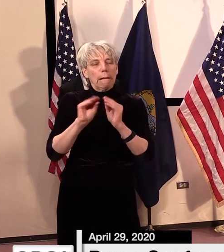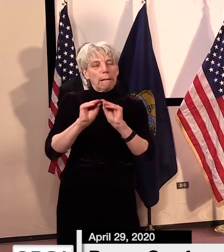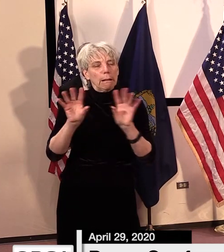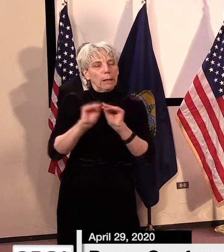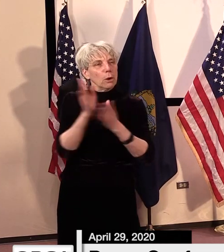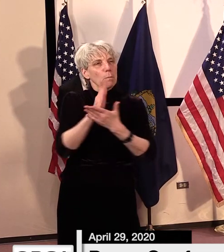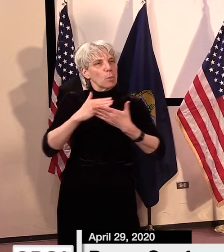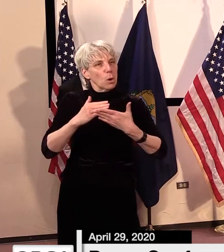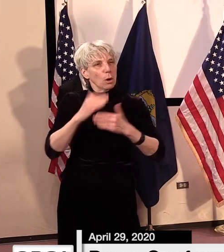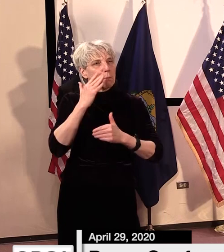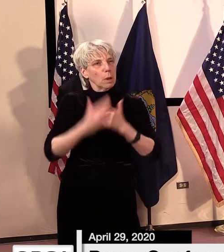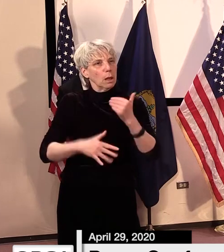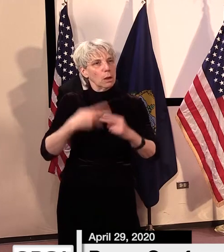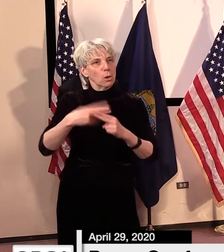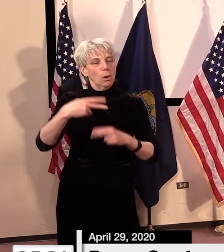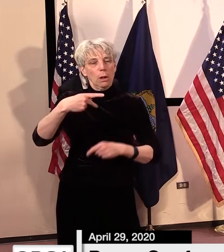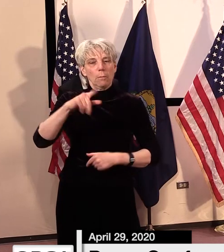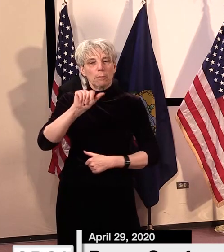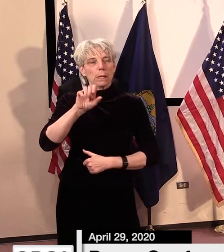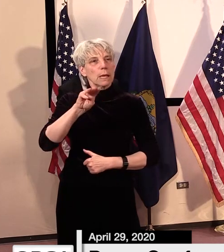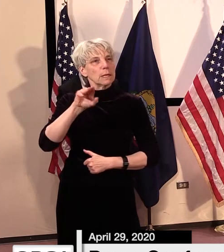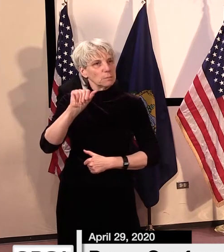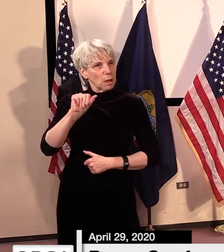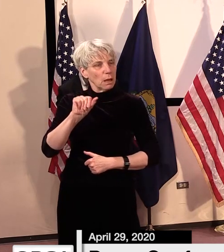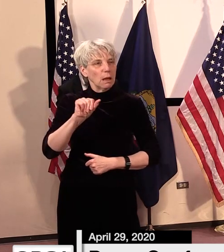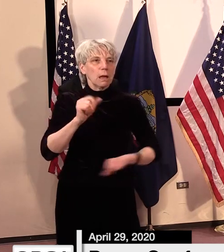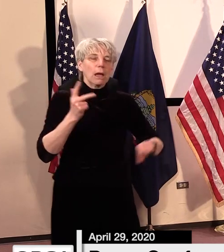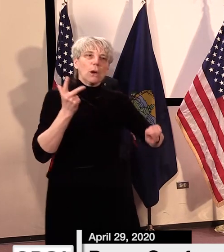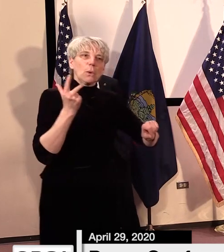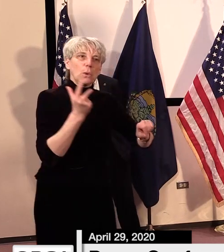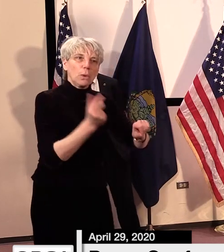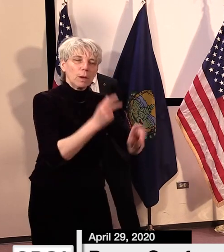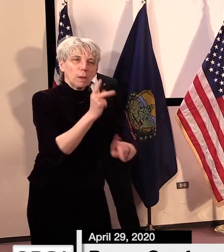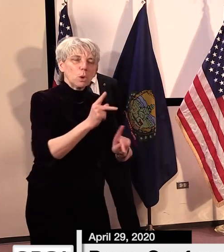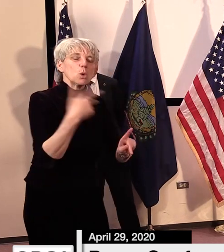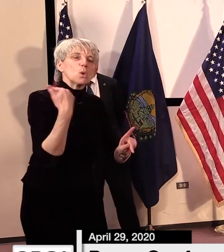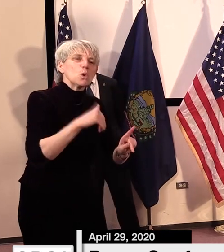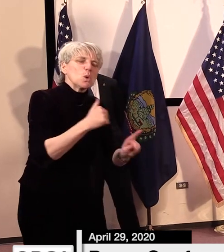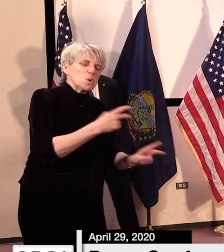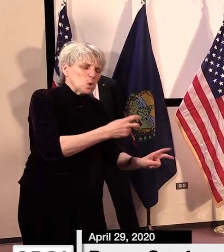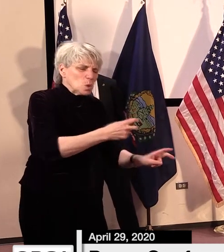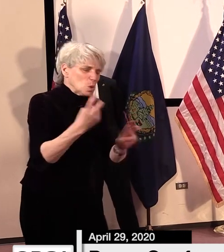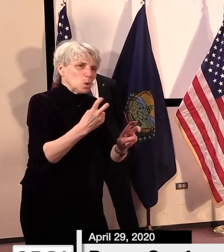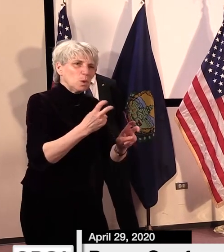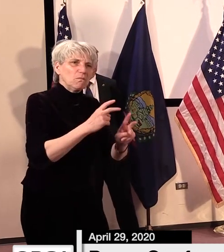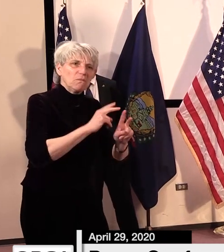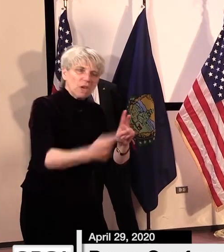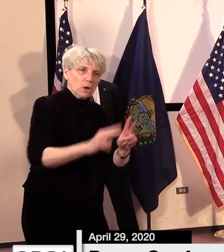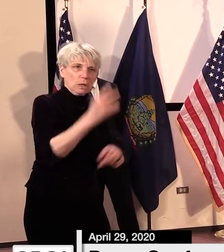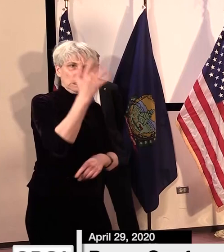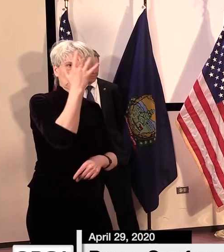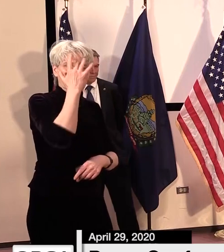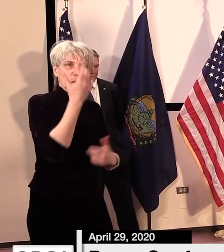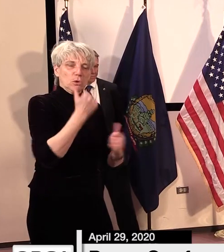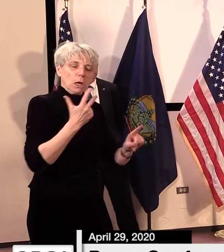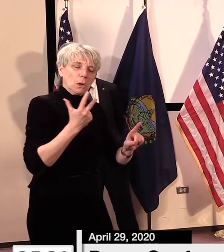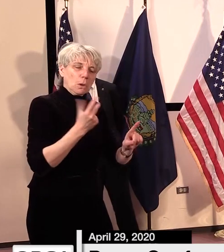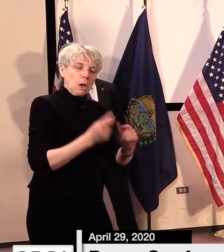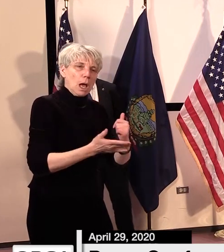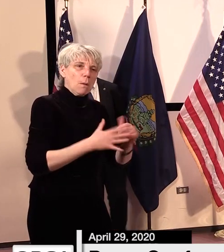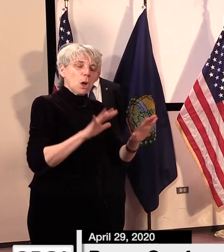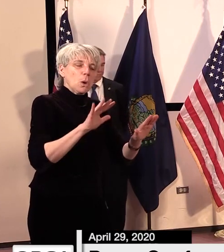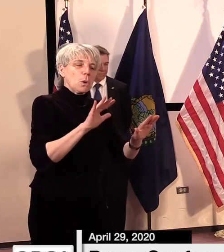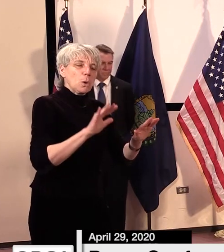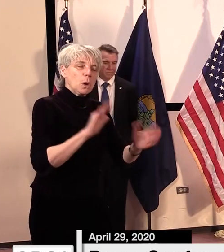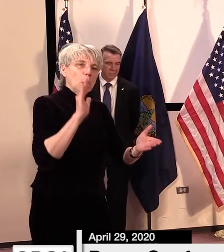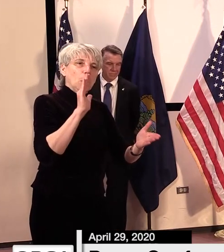used to help quiet down the infection in people who, again, very ill. These are being done in clinical